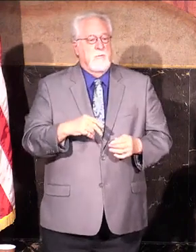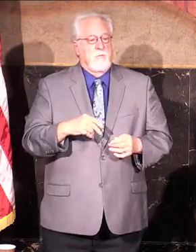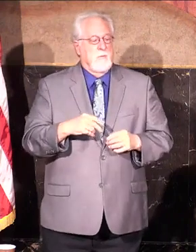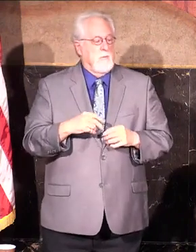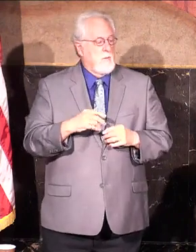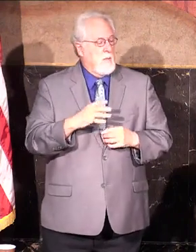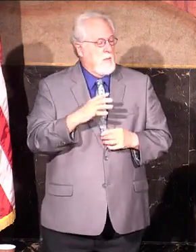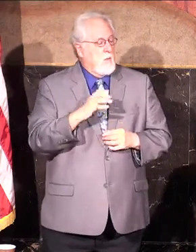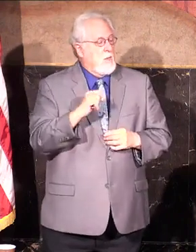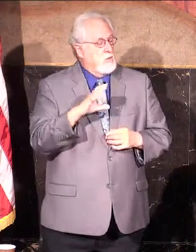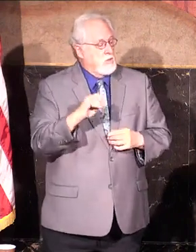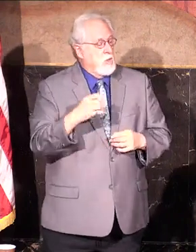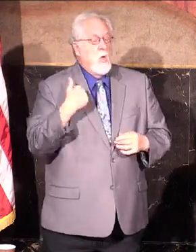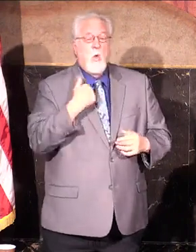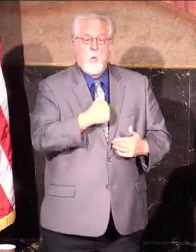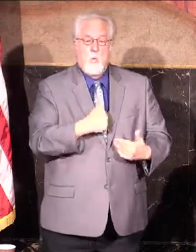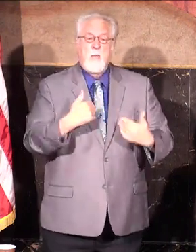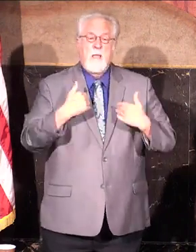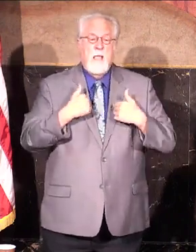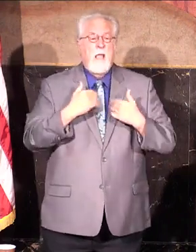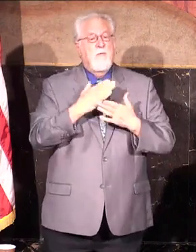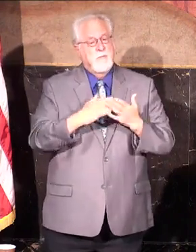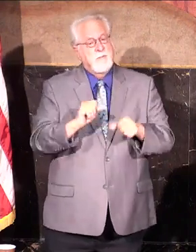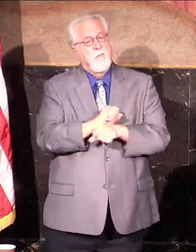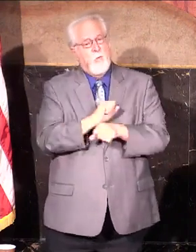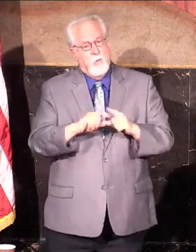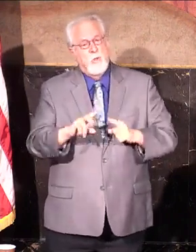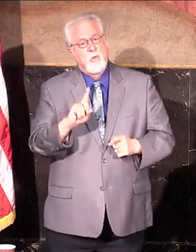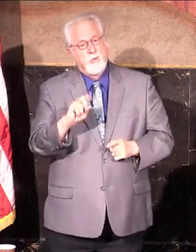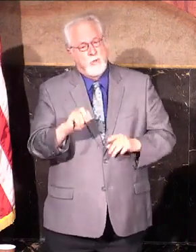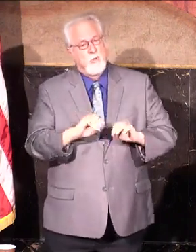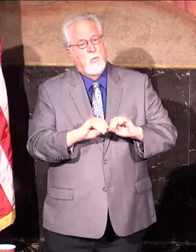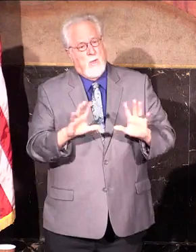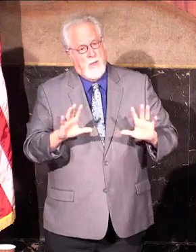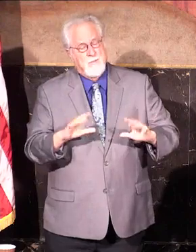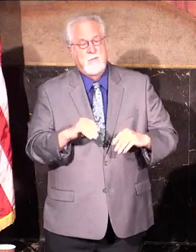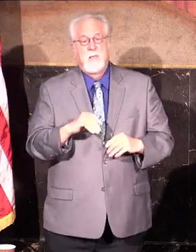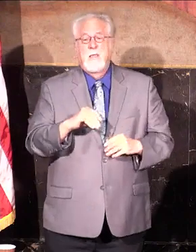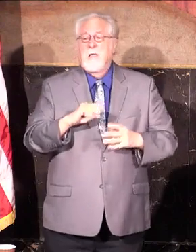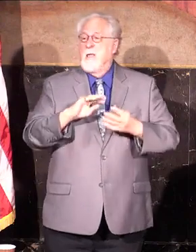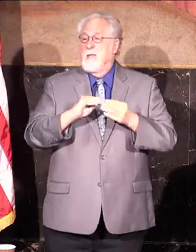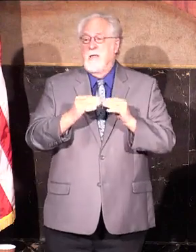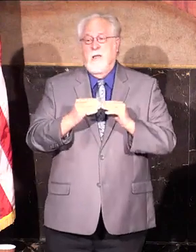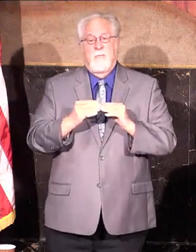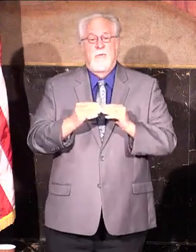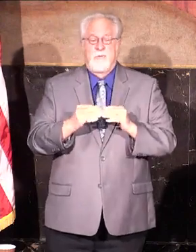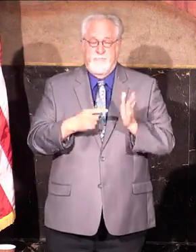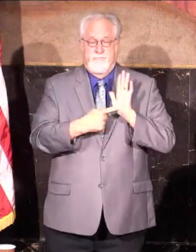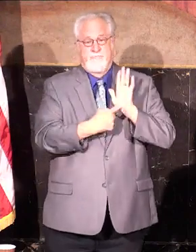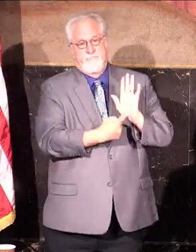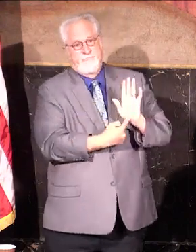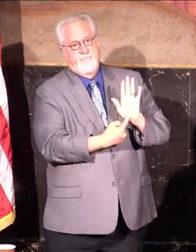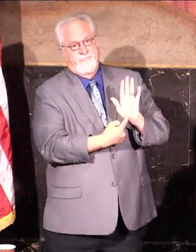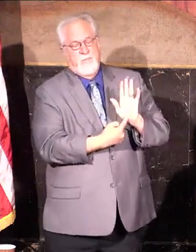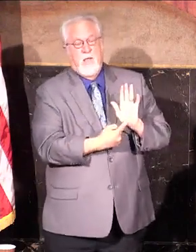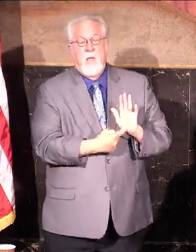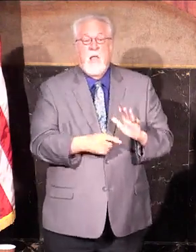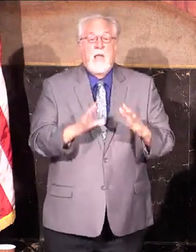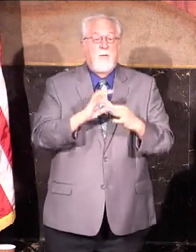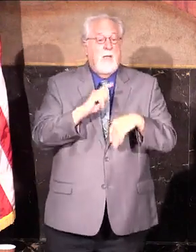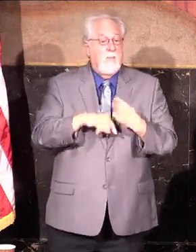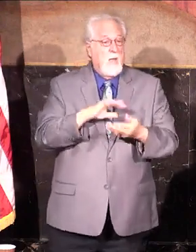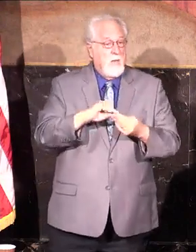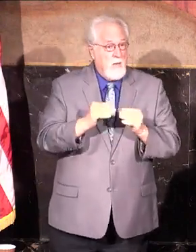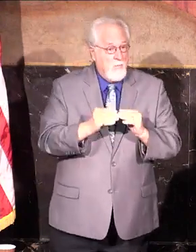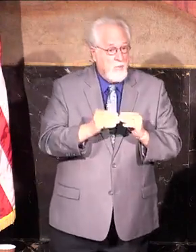then. So we've got some work to do, obviously. The numbers bear that out. And speaking of numbers,